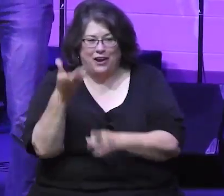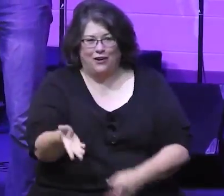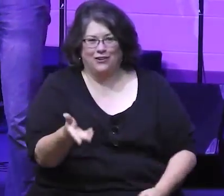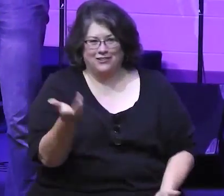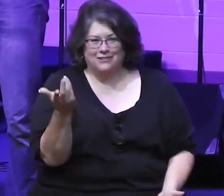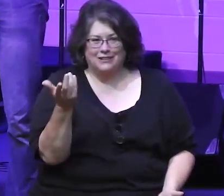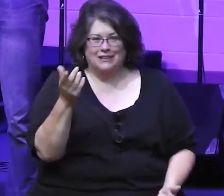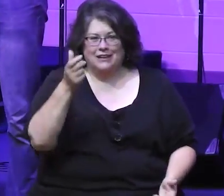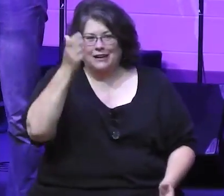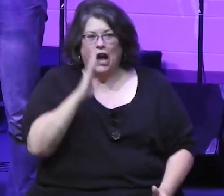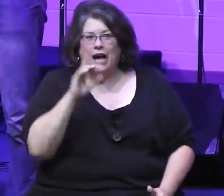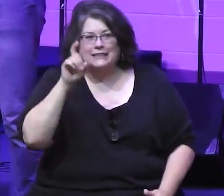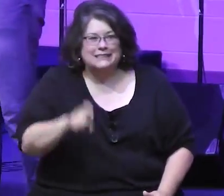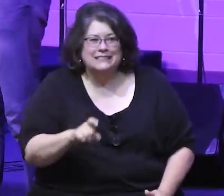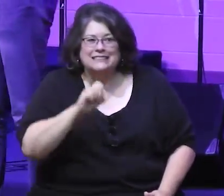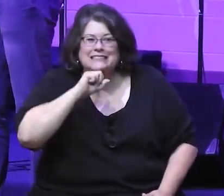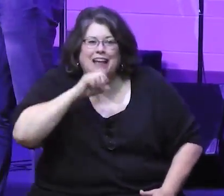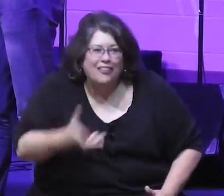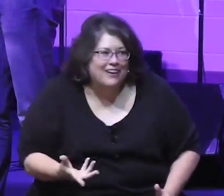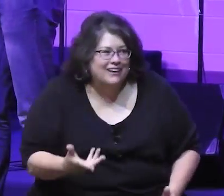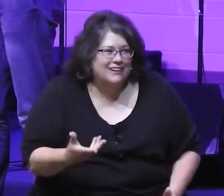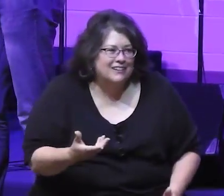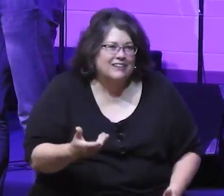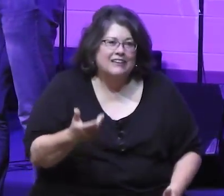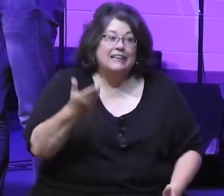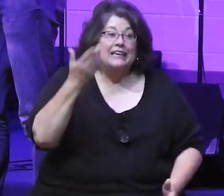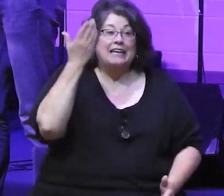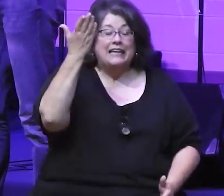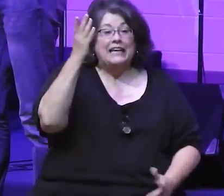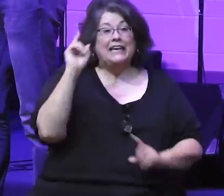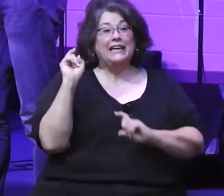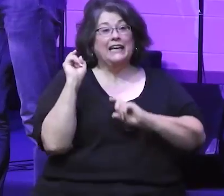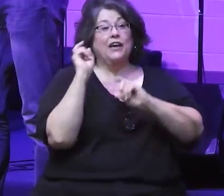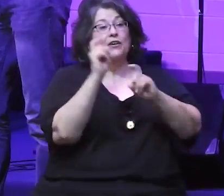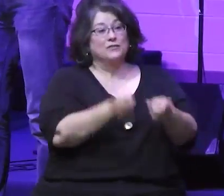so he gives out of freedom and invests within us out of freedom